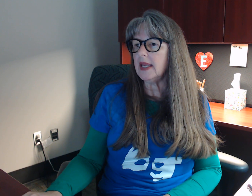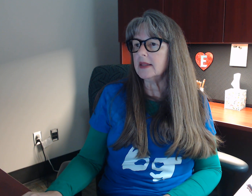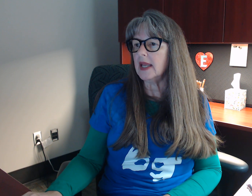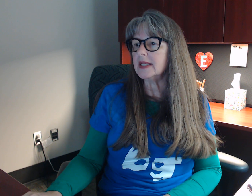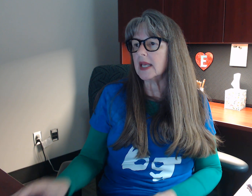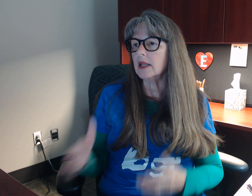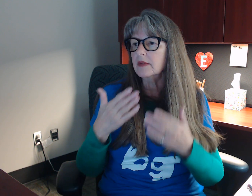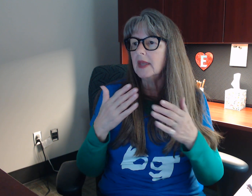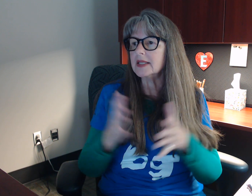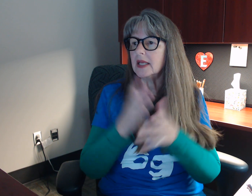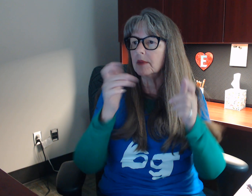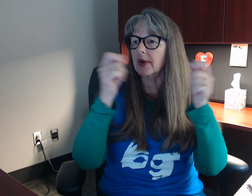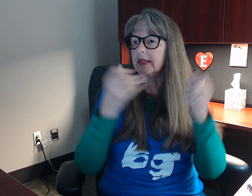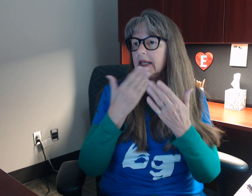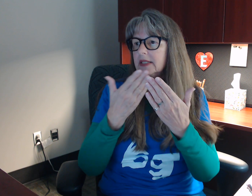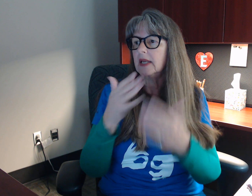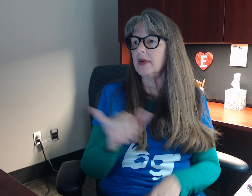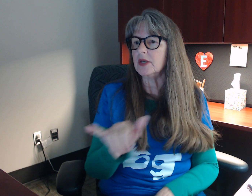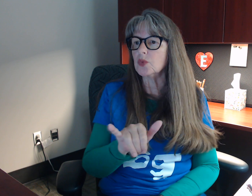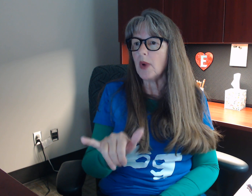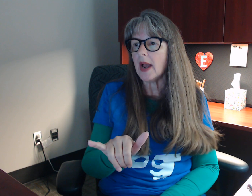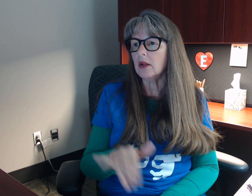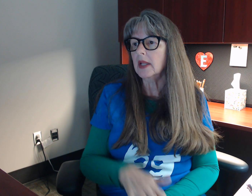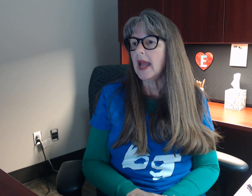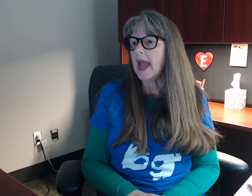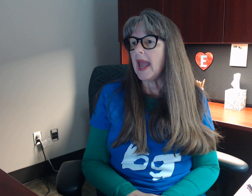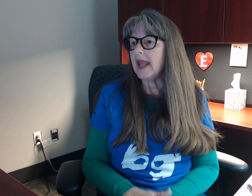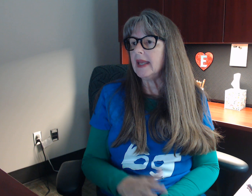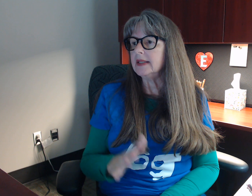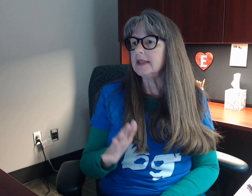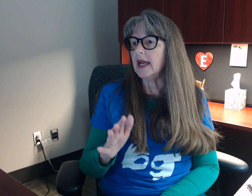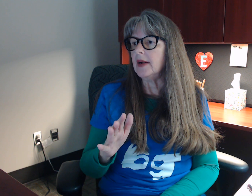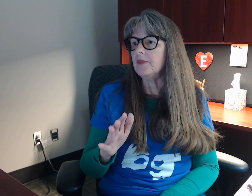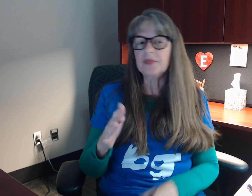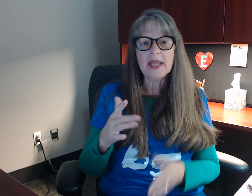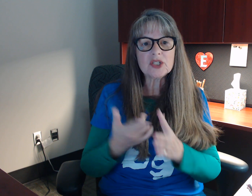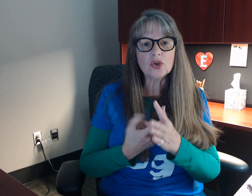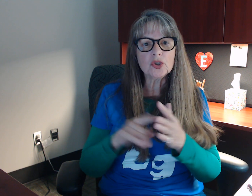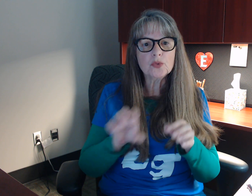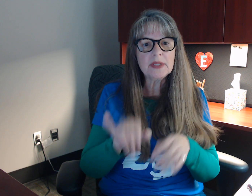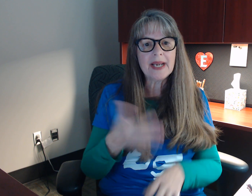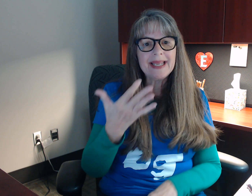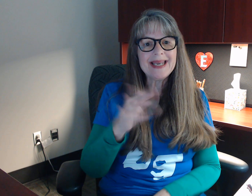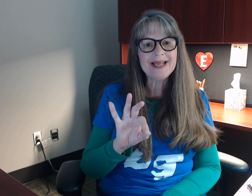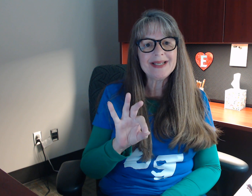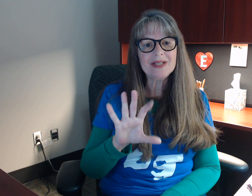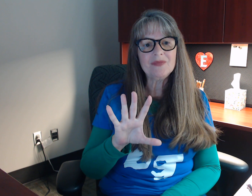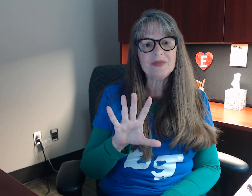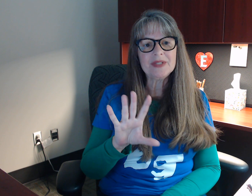they celebrate Thanksgiving as well, and they started doing that in